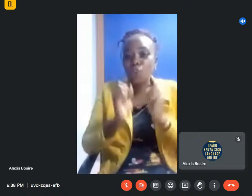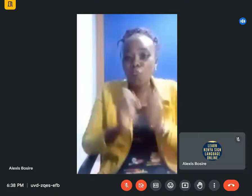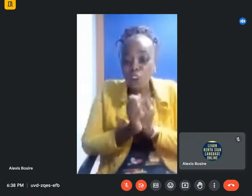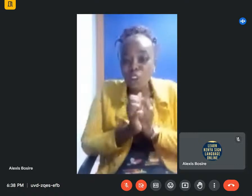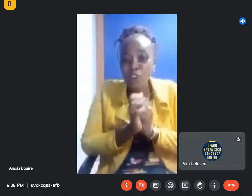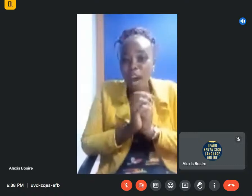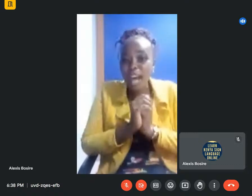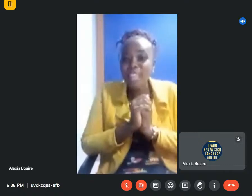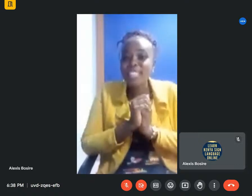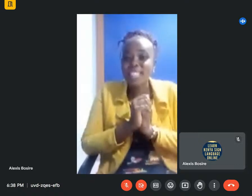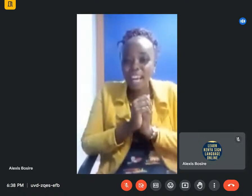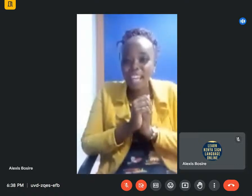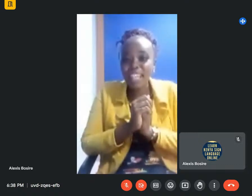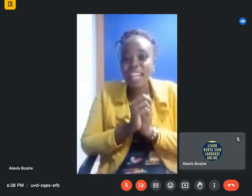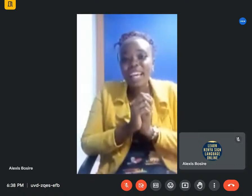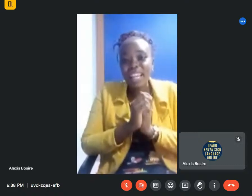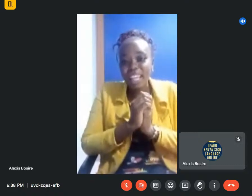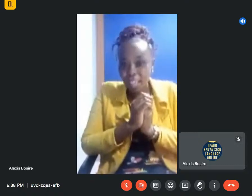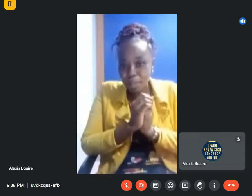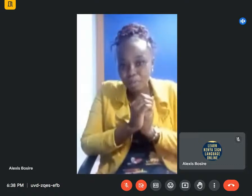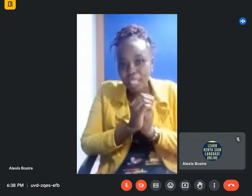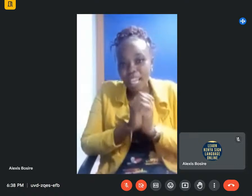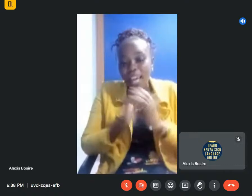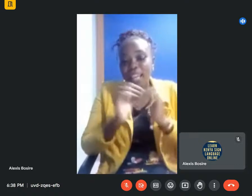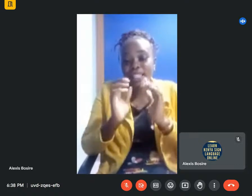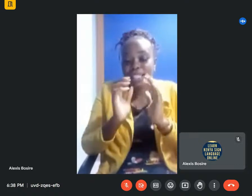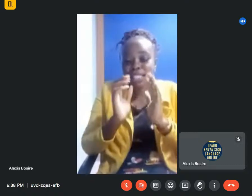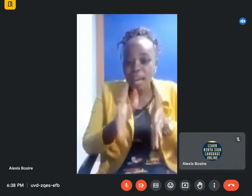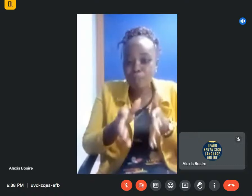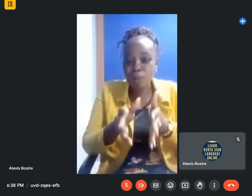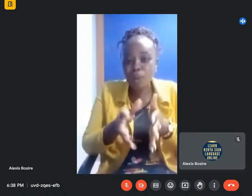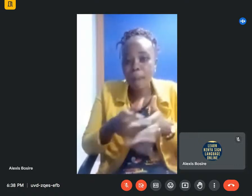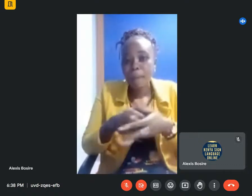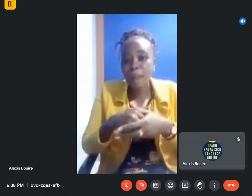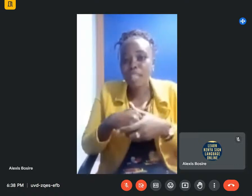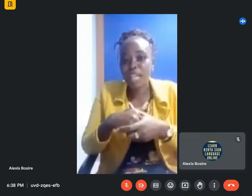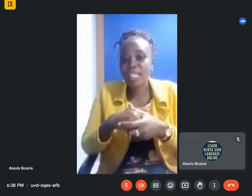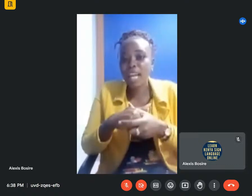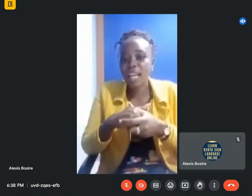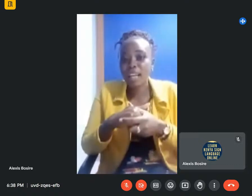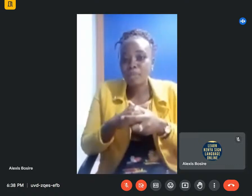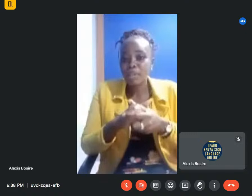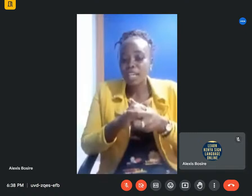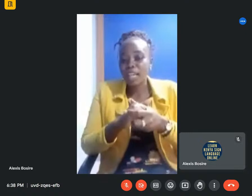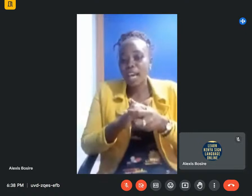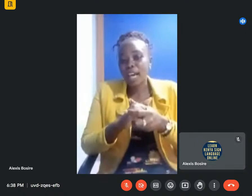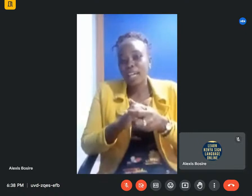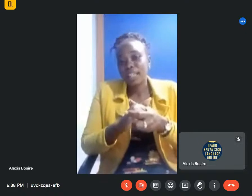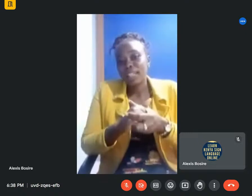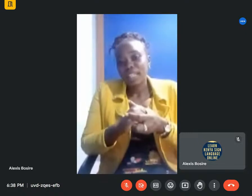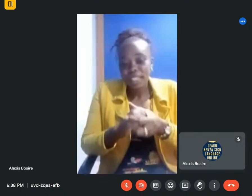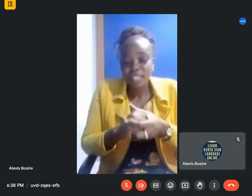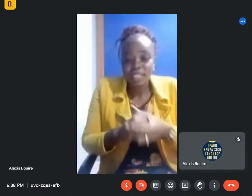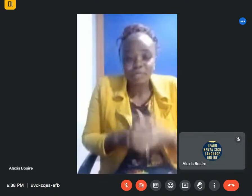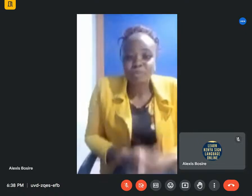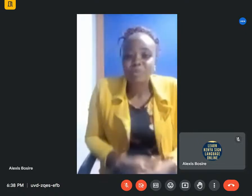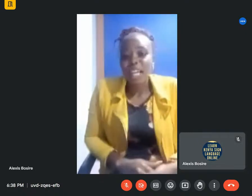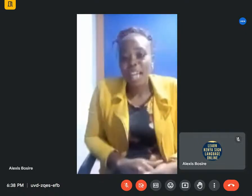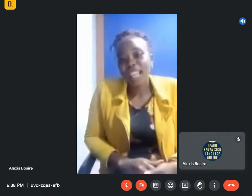know your sign name. It's them who come up with a sign name. Yeah, yeah. That